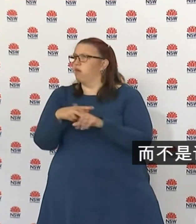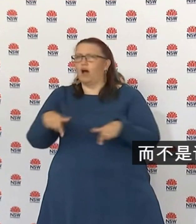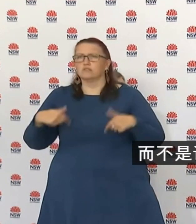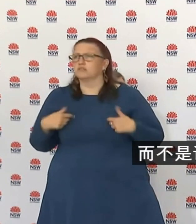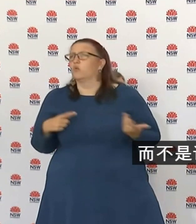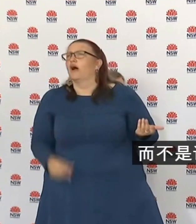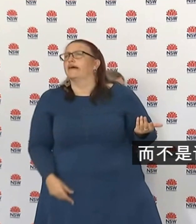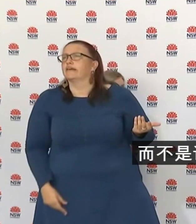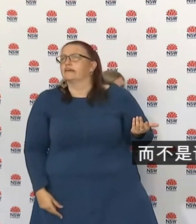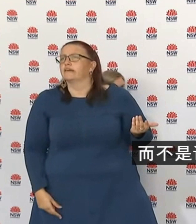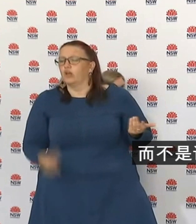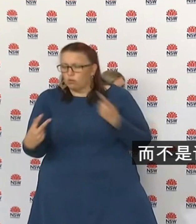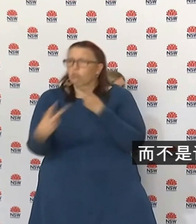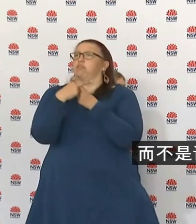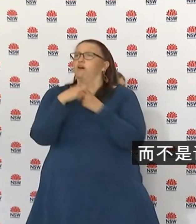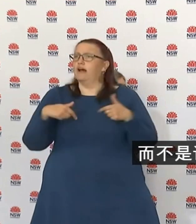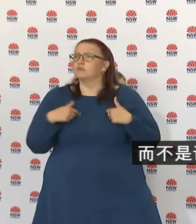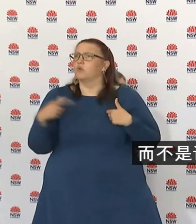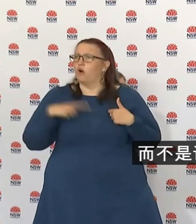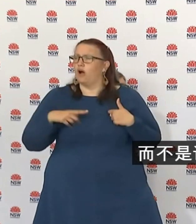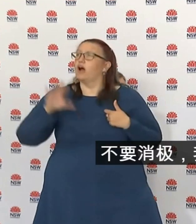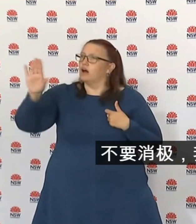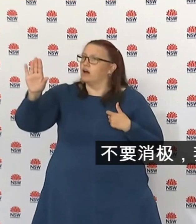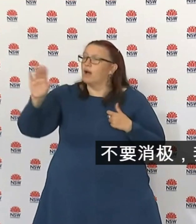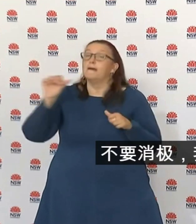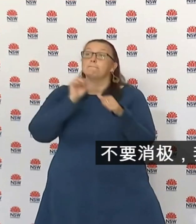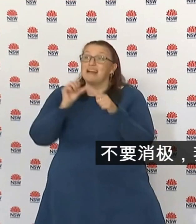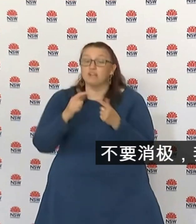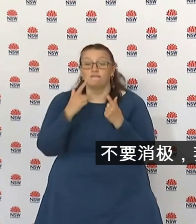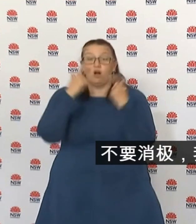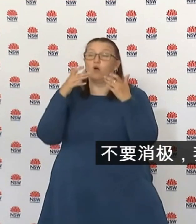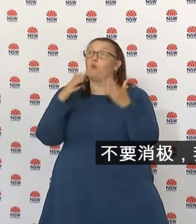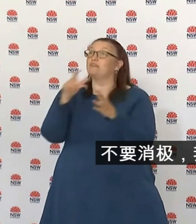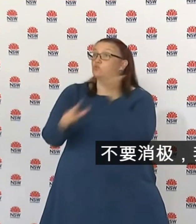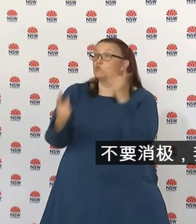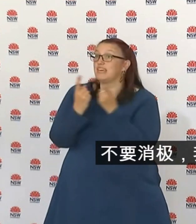instead of trying to find the ways to do it? Strike the balance. Don't be negative.